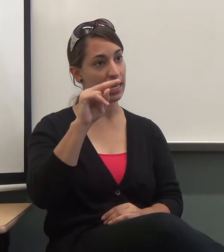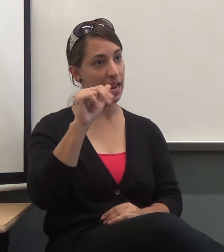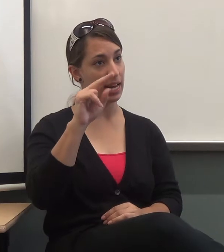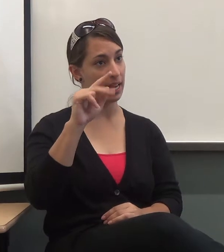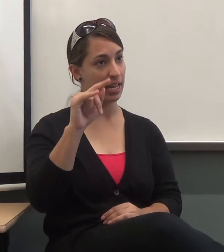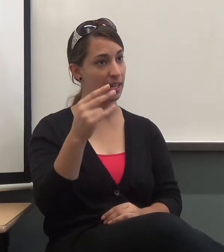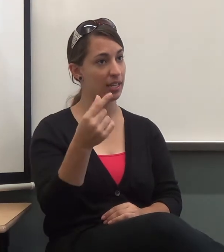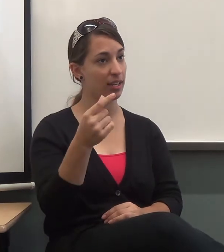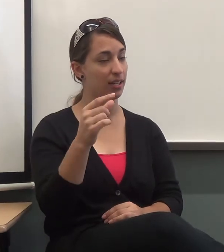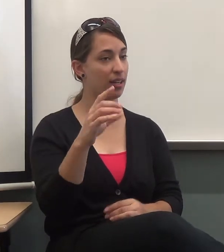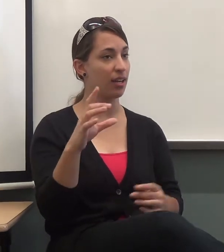conjunction,